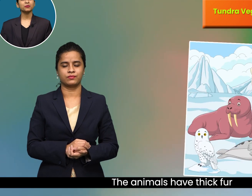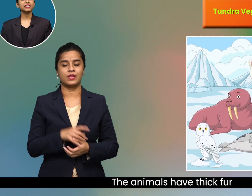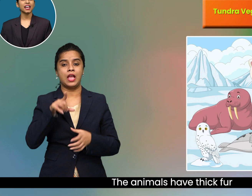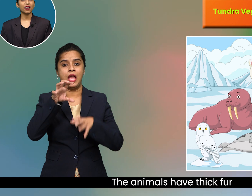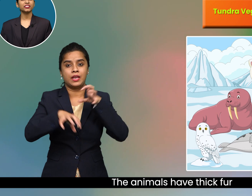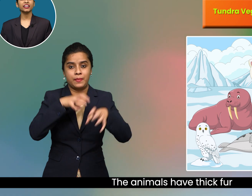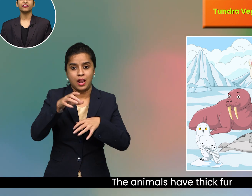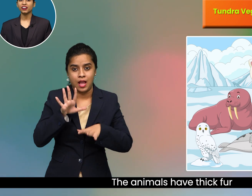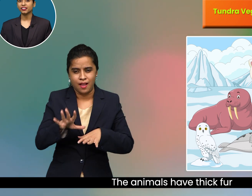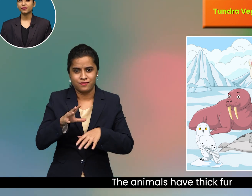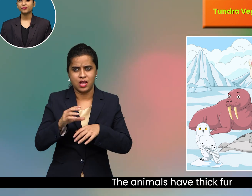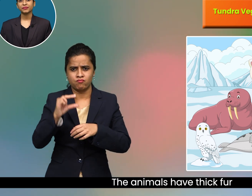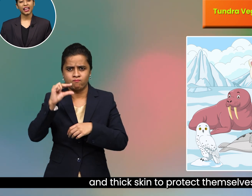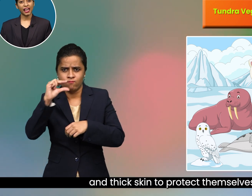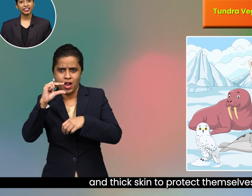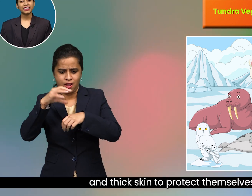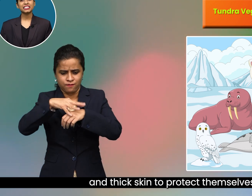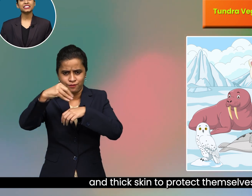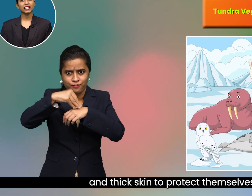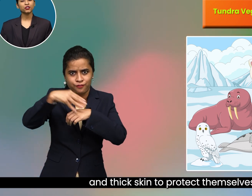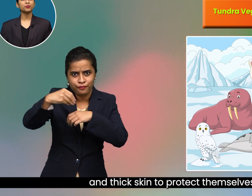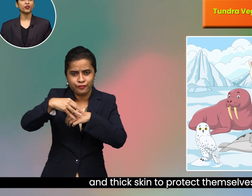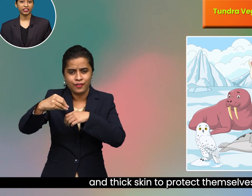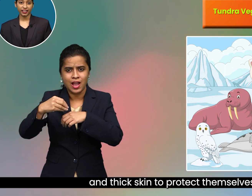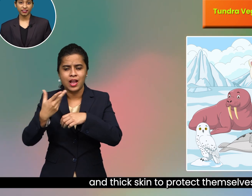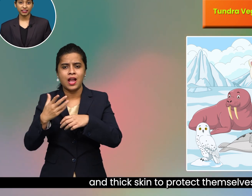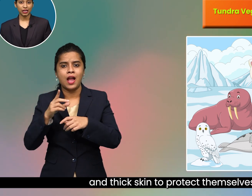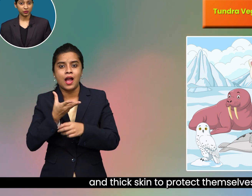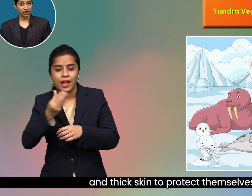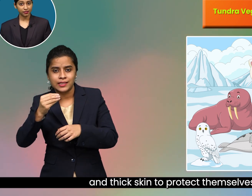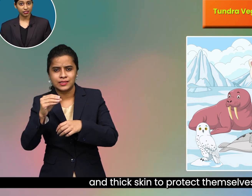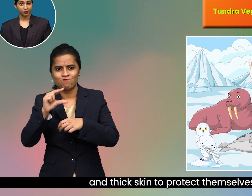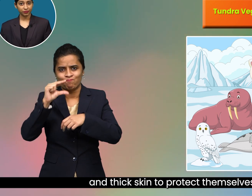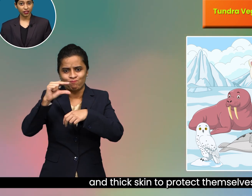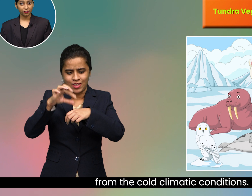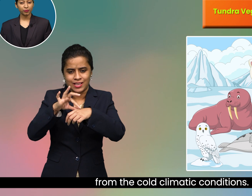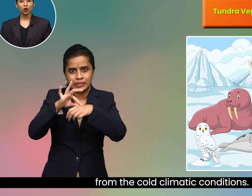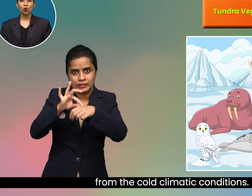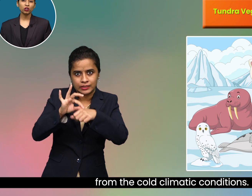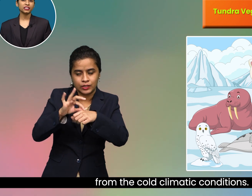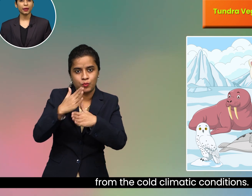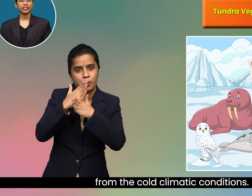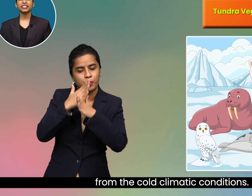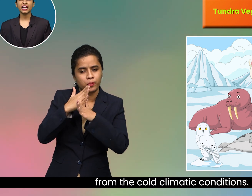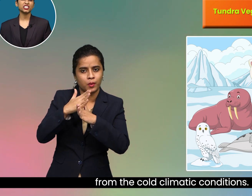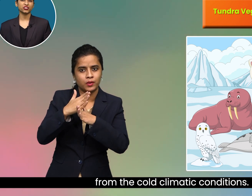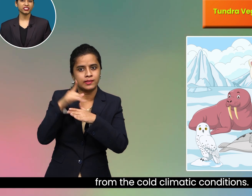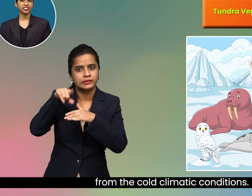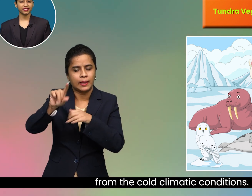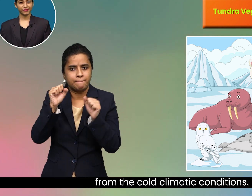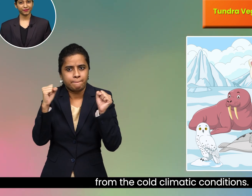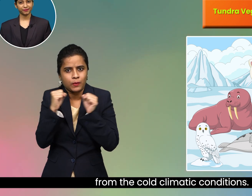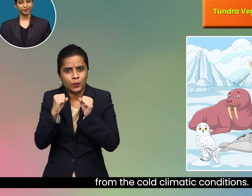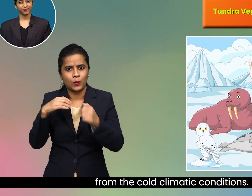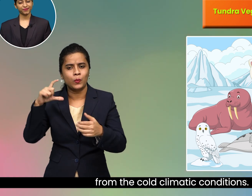The animals have thick fur and thick skin to protect themselves from the cold climatic